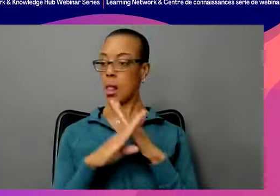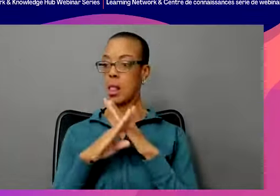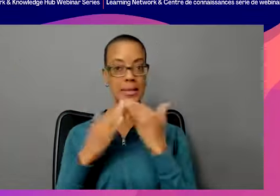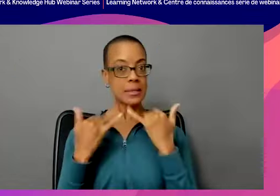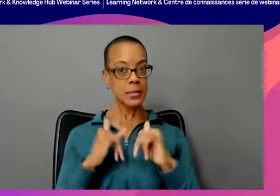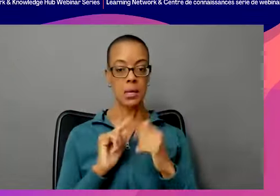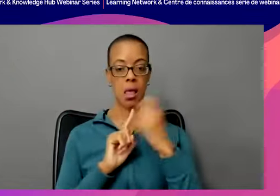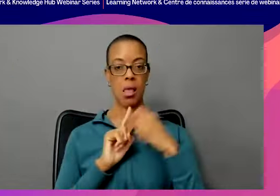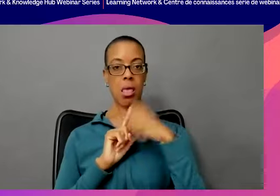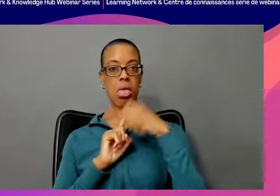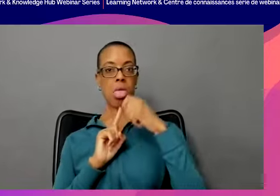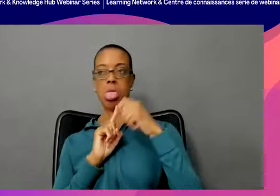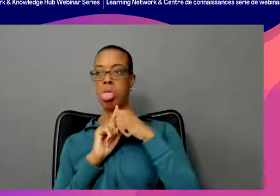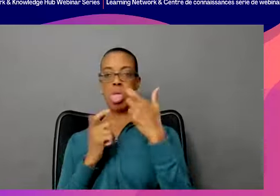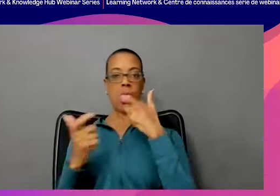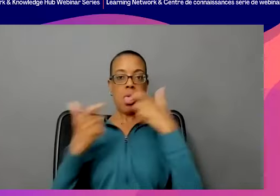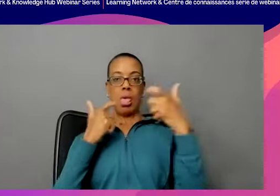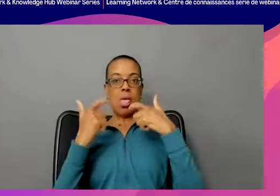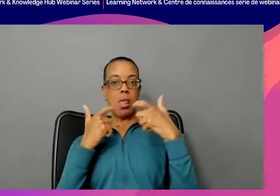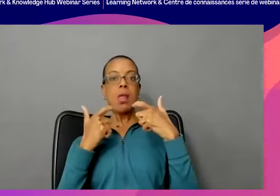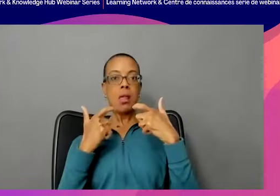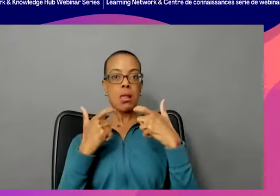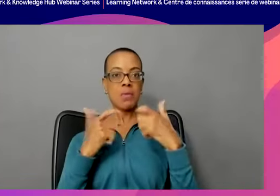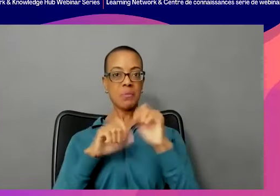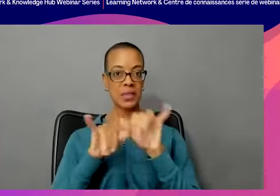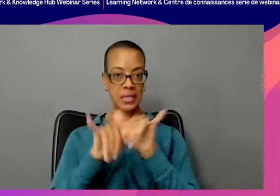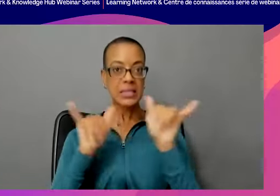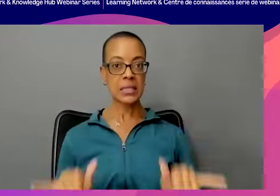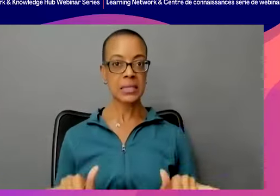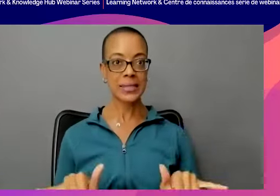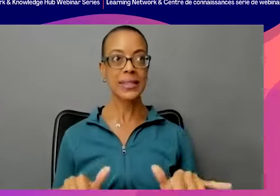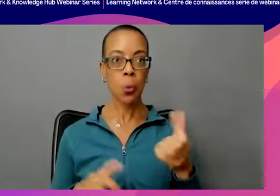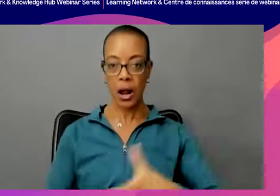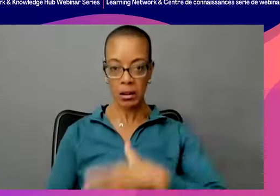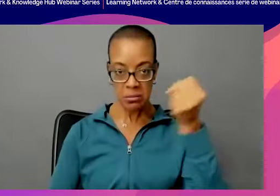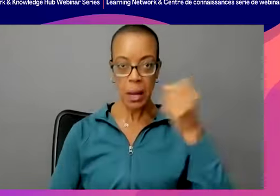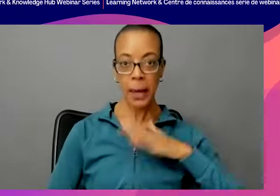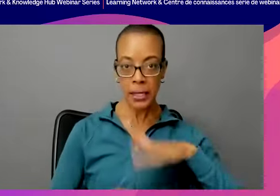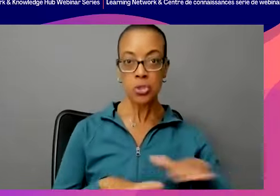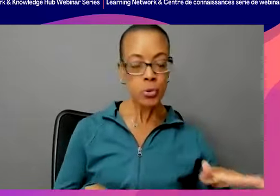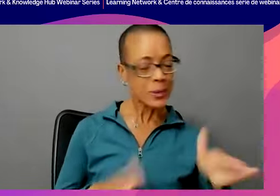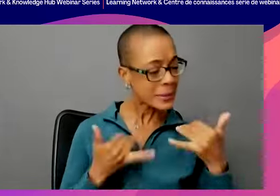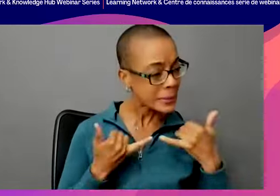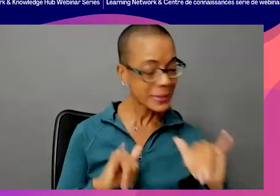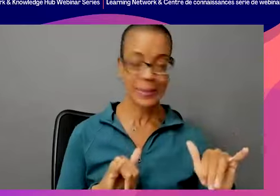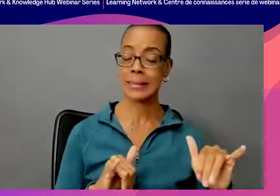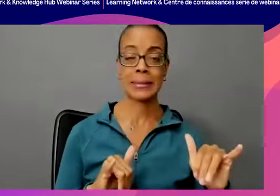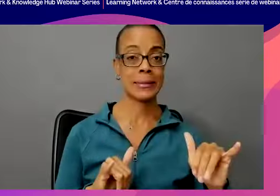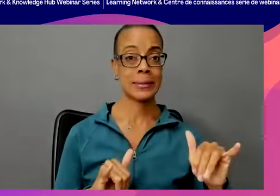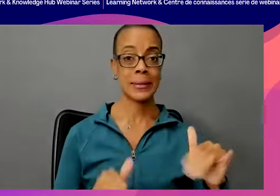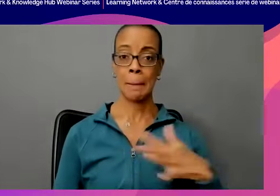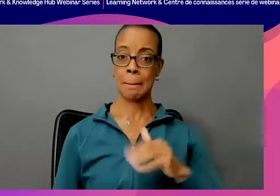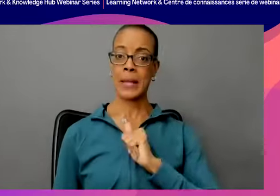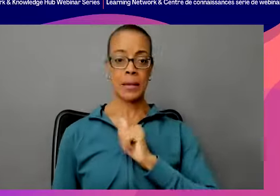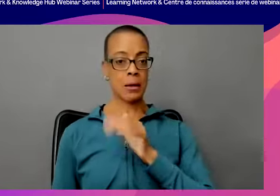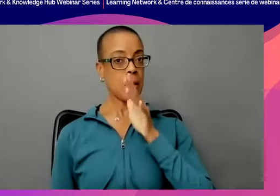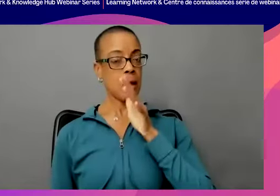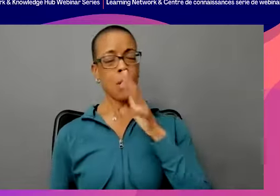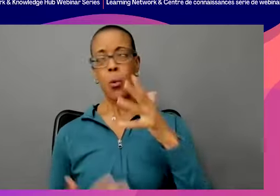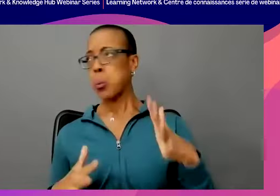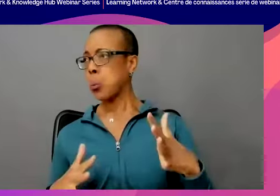by the systems that want to take my children. So again, as a mother, I'm already